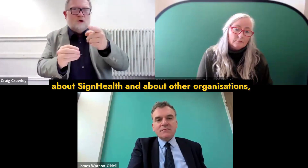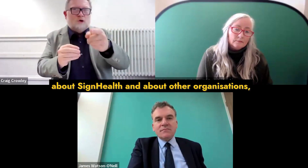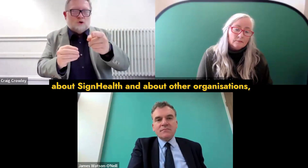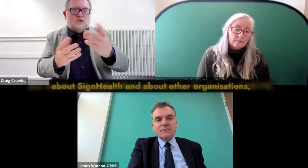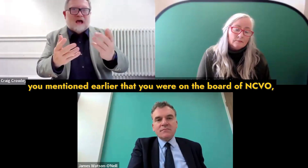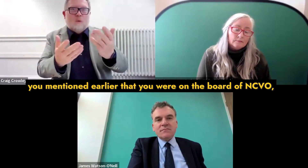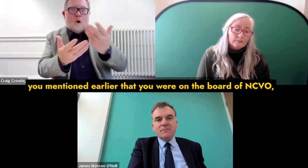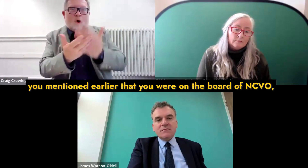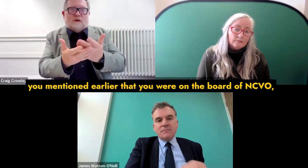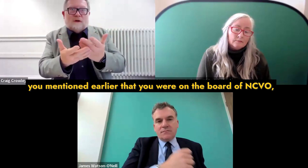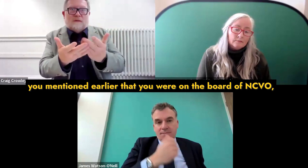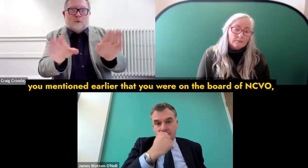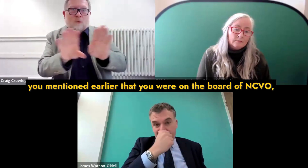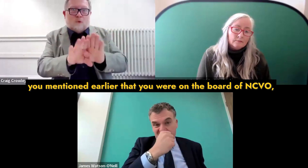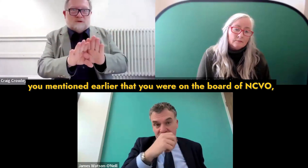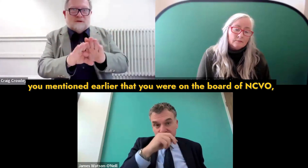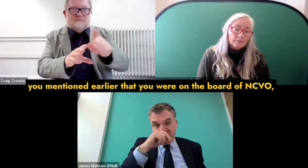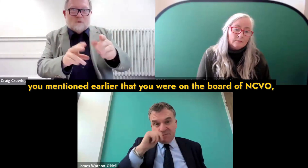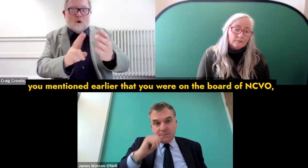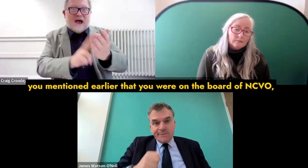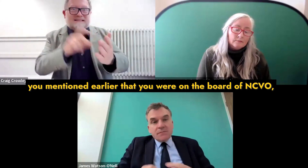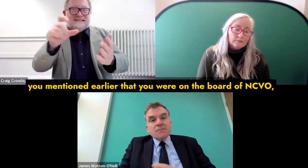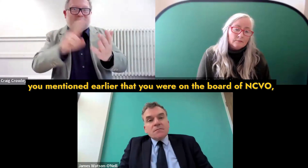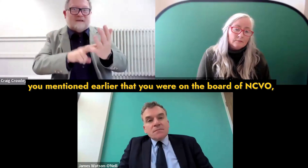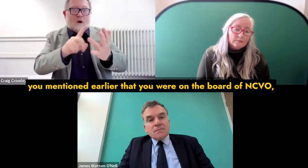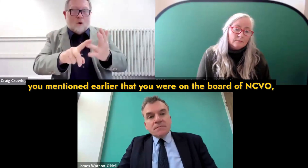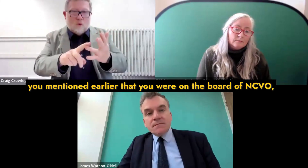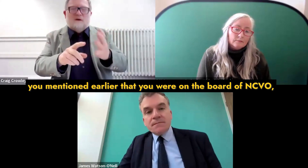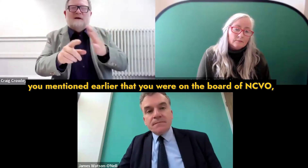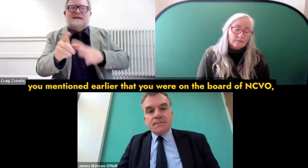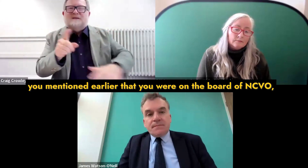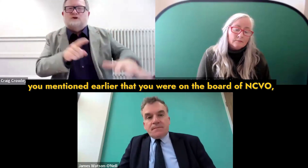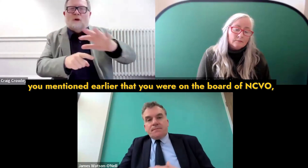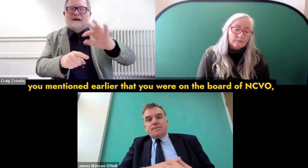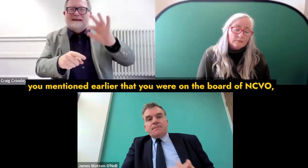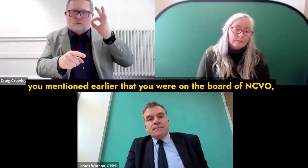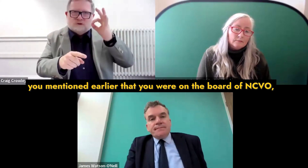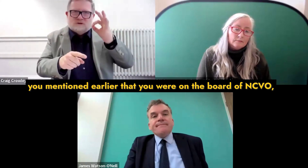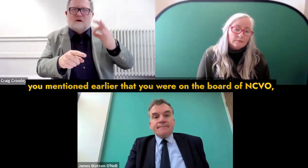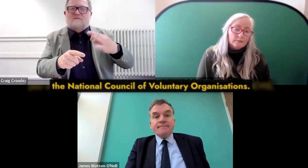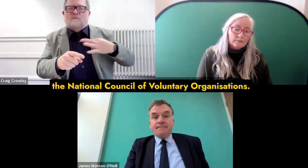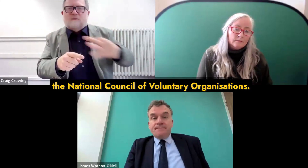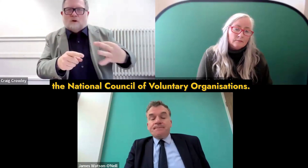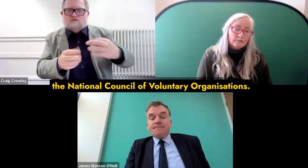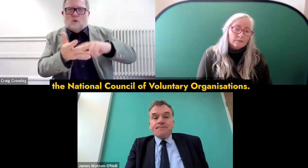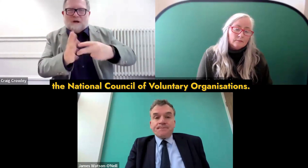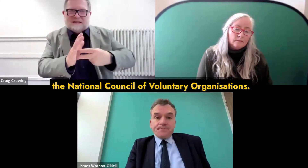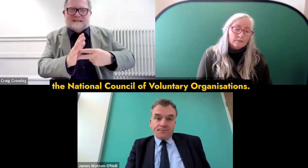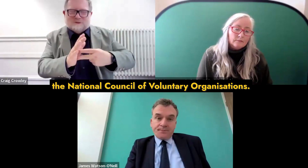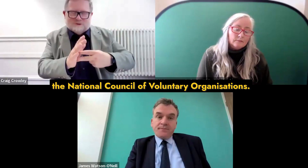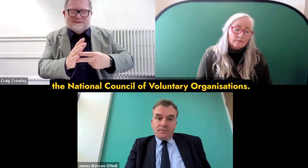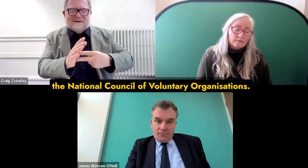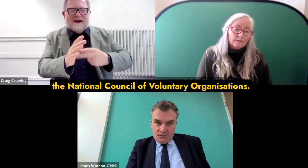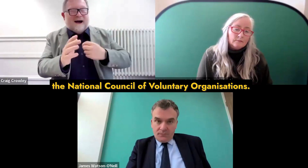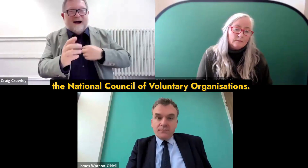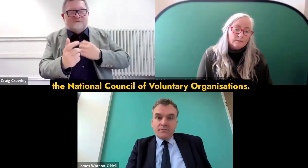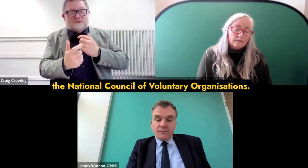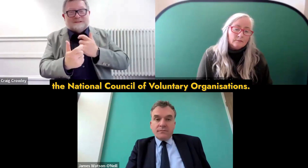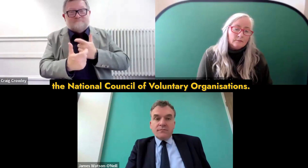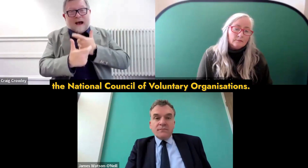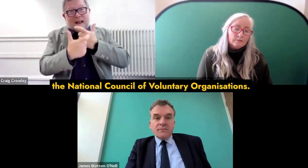organizations. You mentioned earlier that you were on the board of NCVO, the National Council of